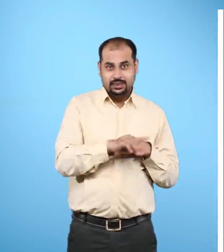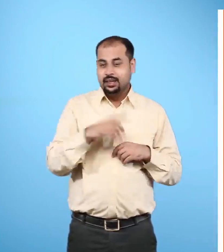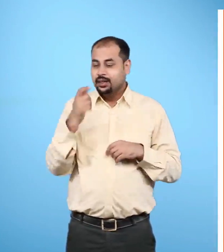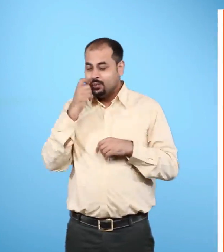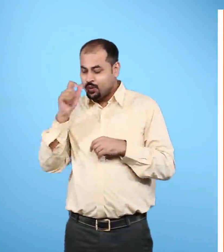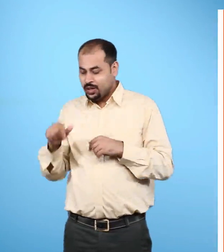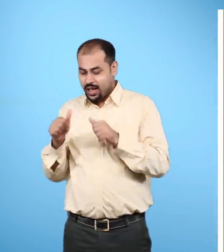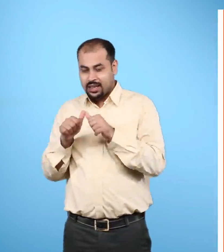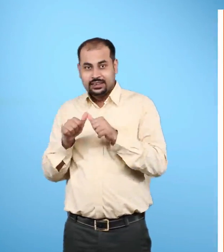conversing.